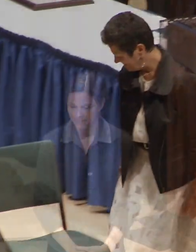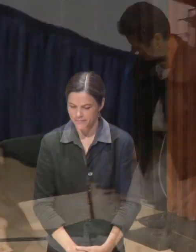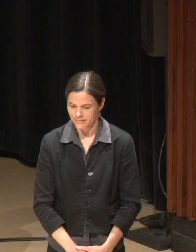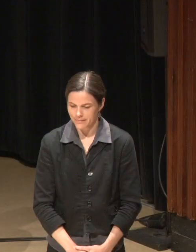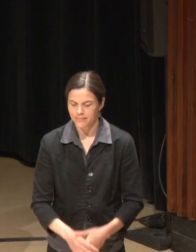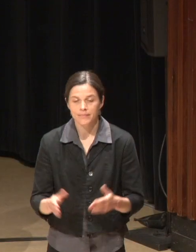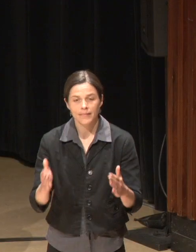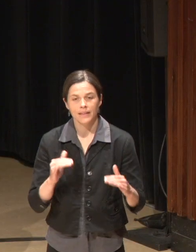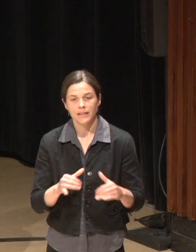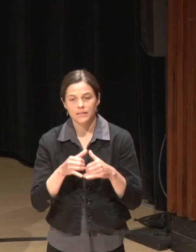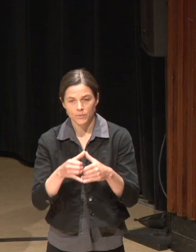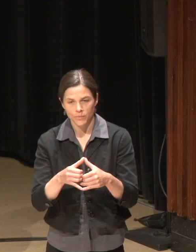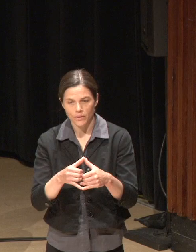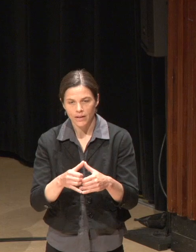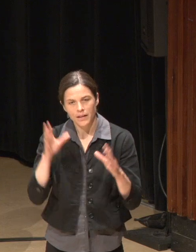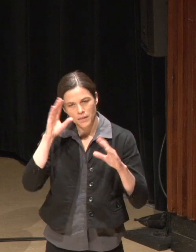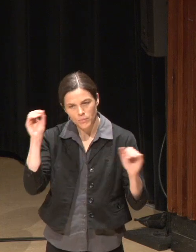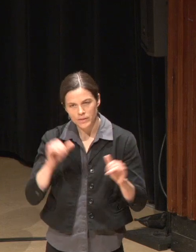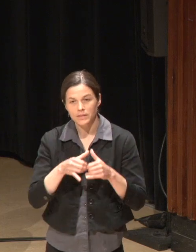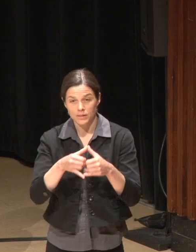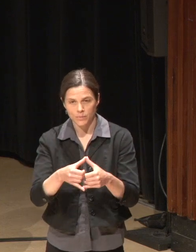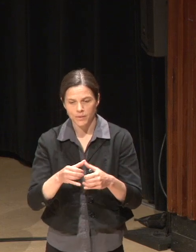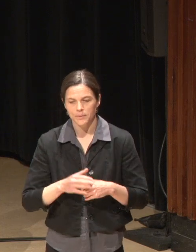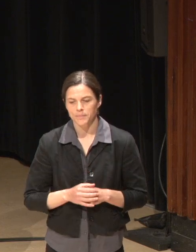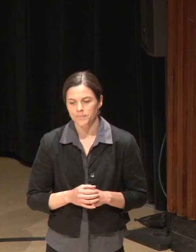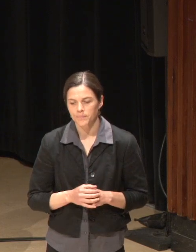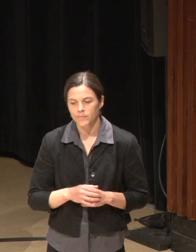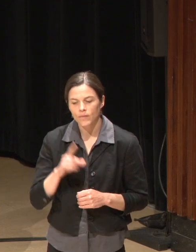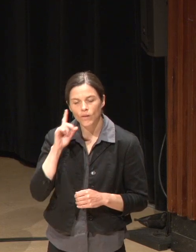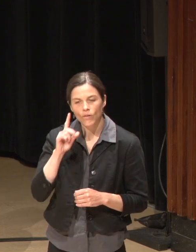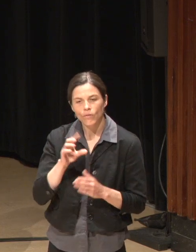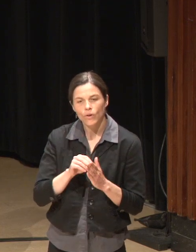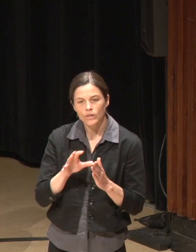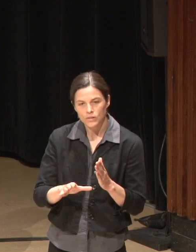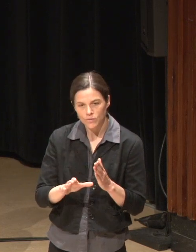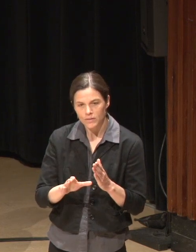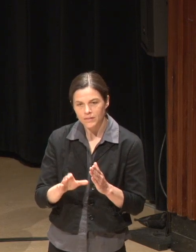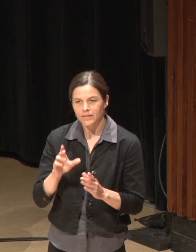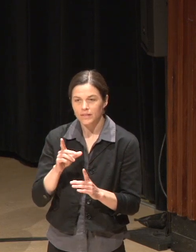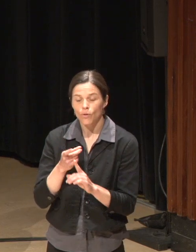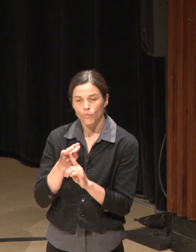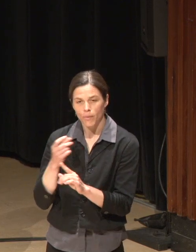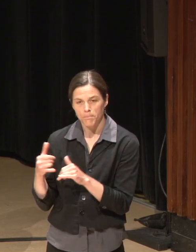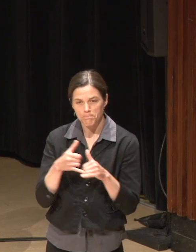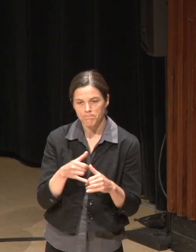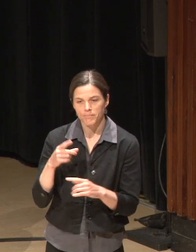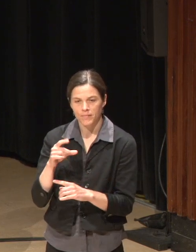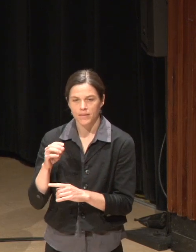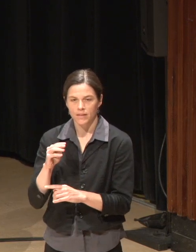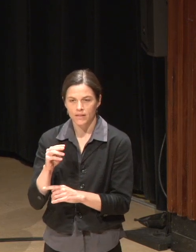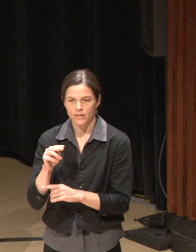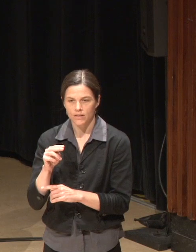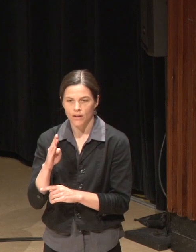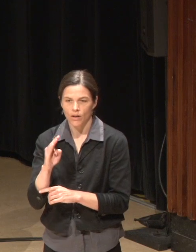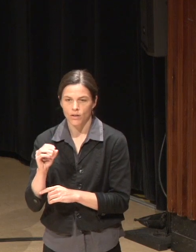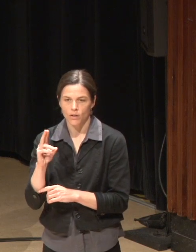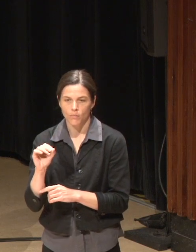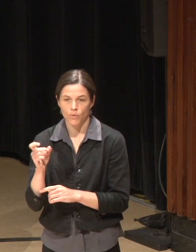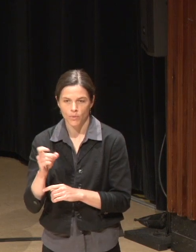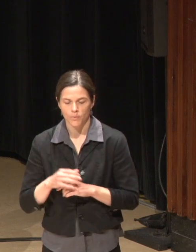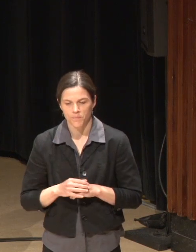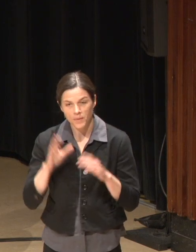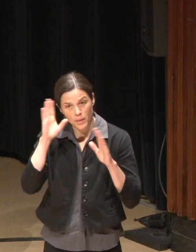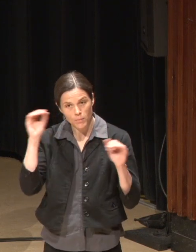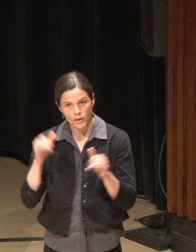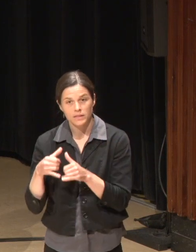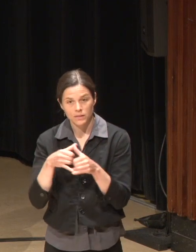The next award is the President's Award. It is presented by Don Bureau, President of Nova Scotia Community College. The